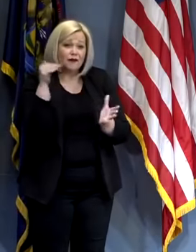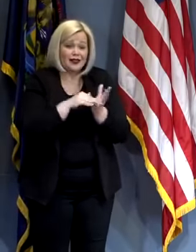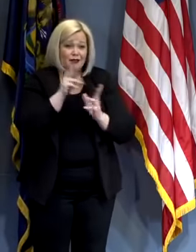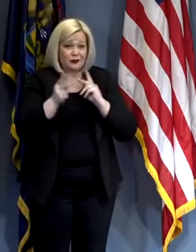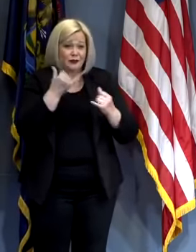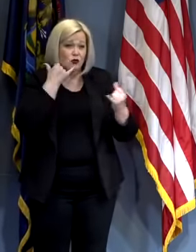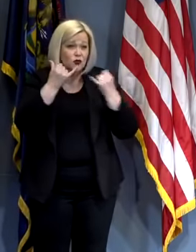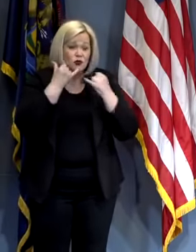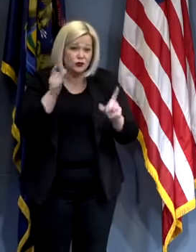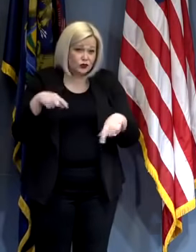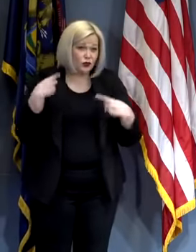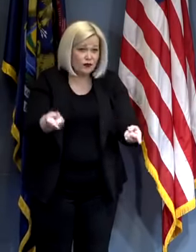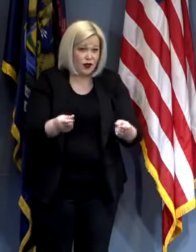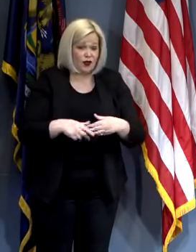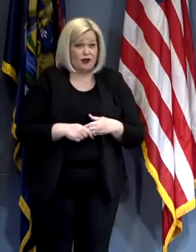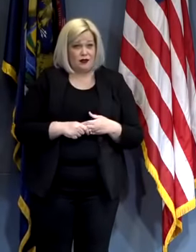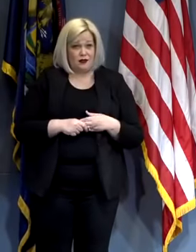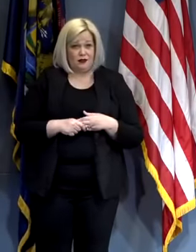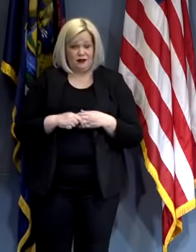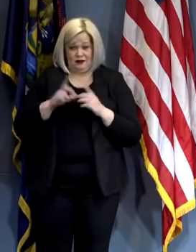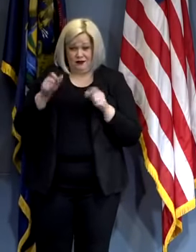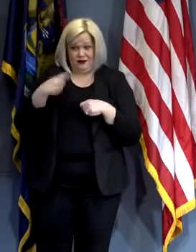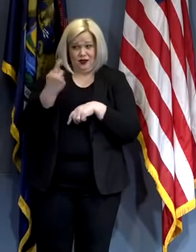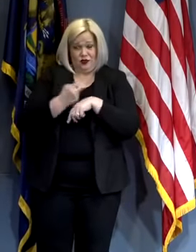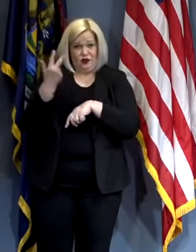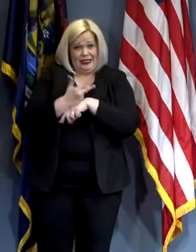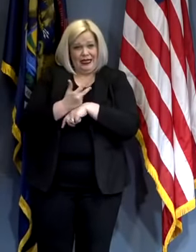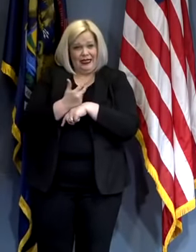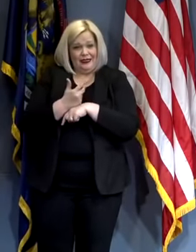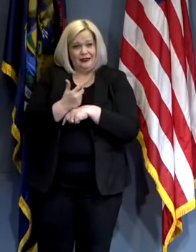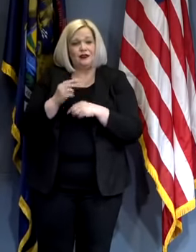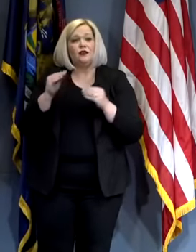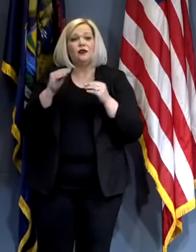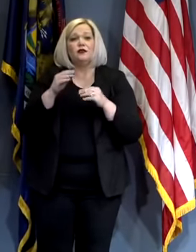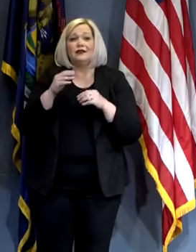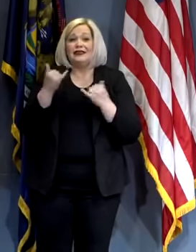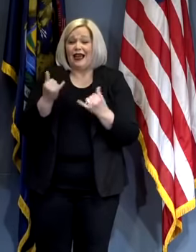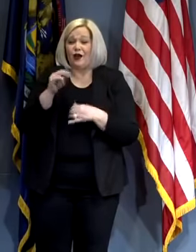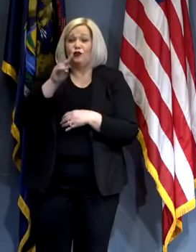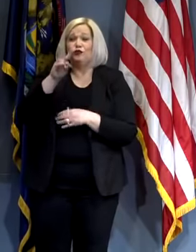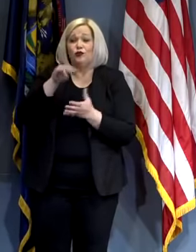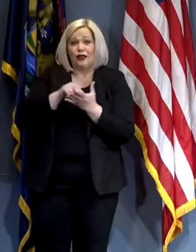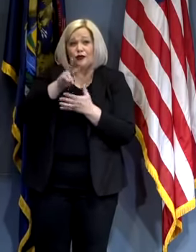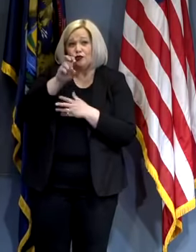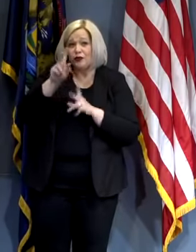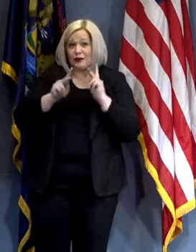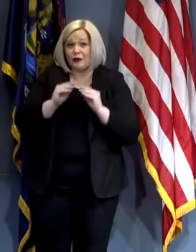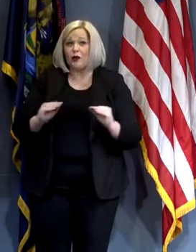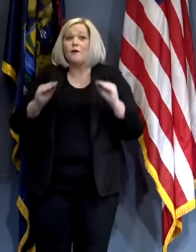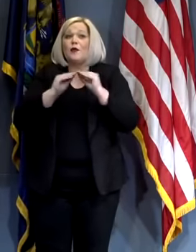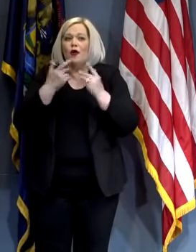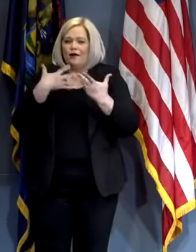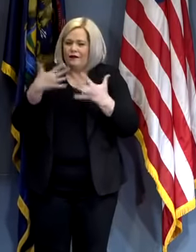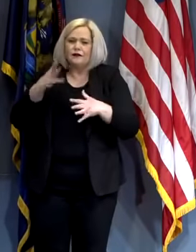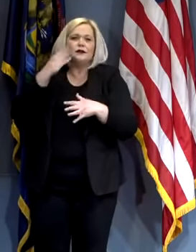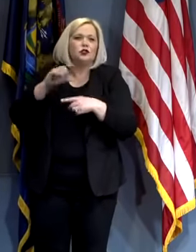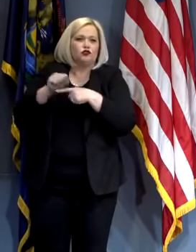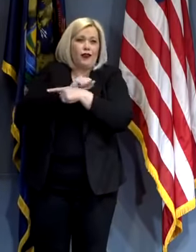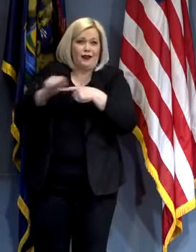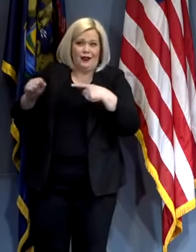far. Over the past few days, we've trained an additional 2,200 people to do this work across the